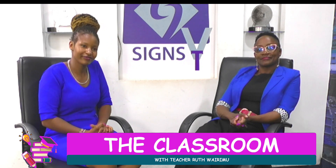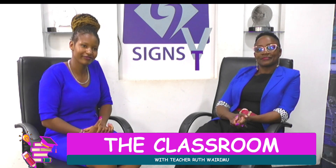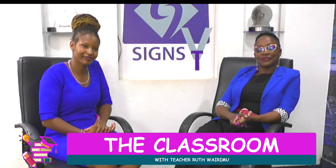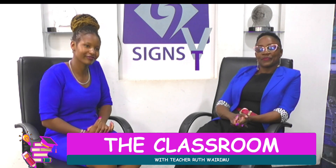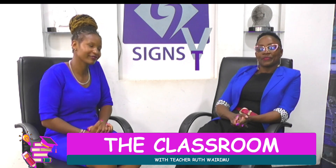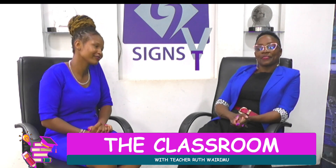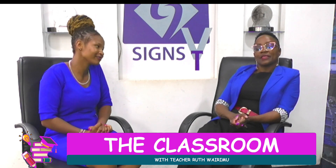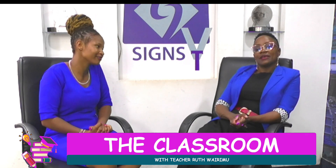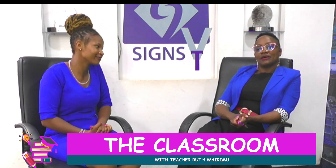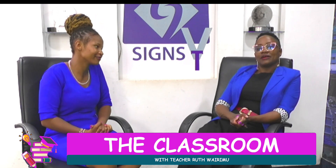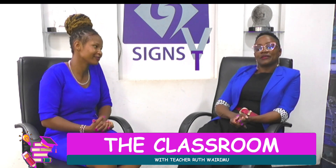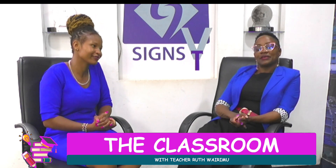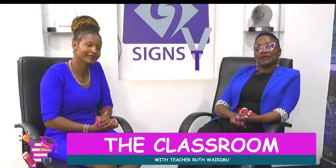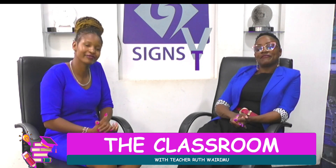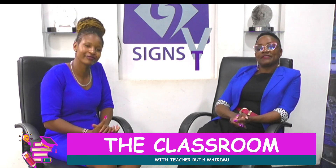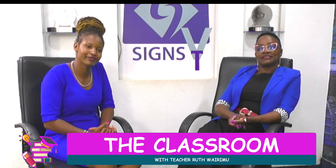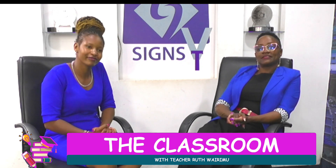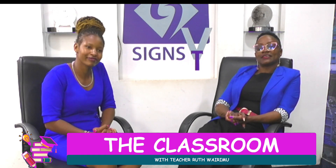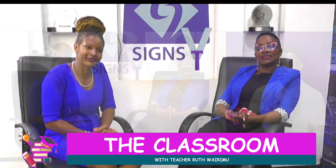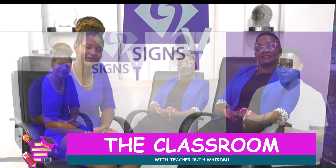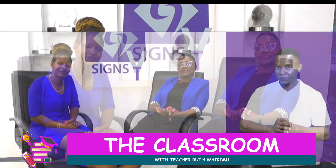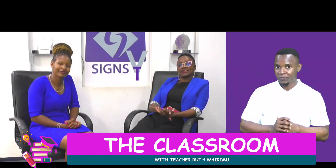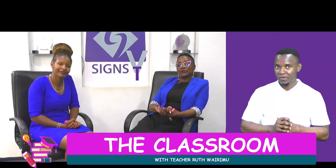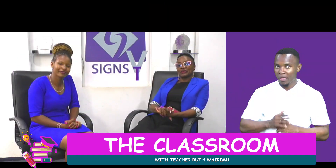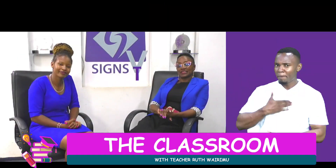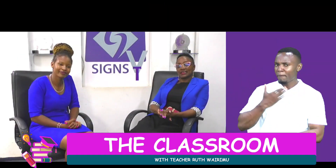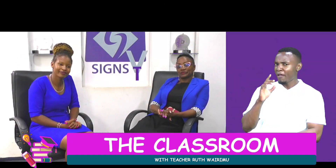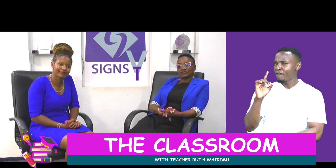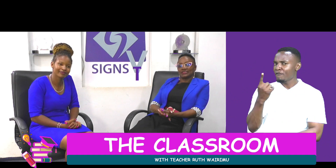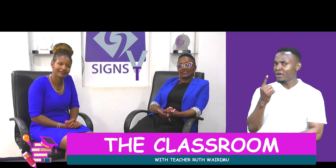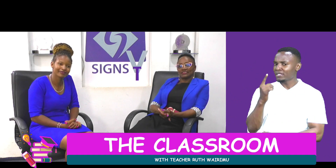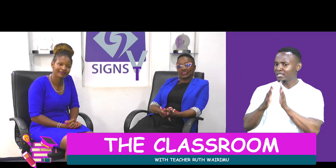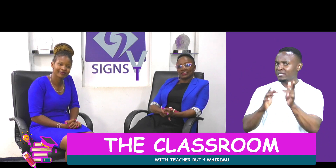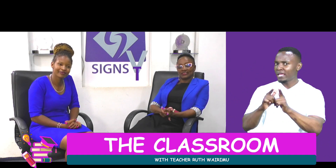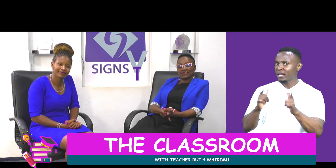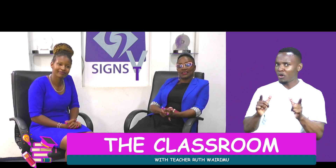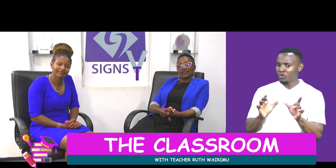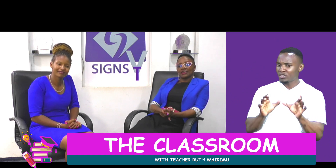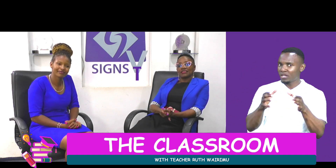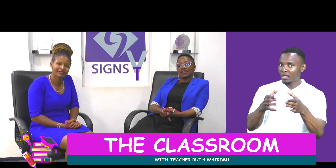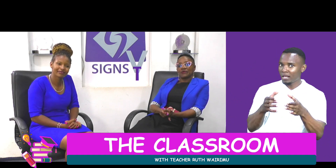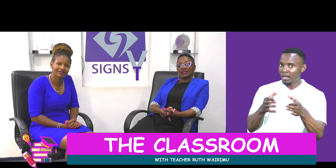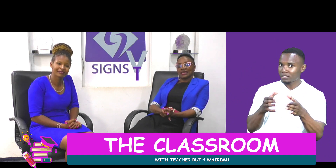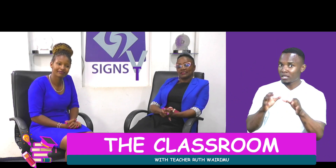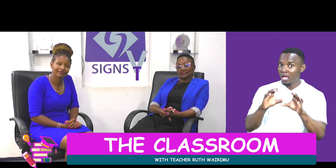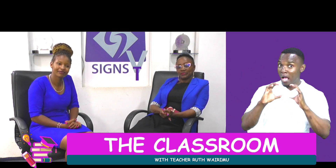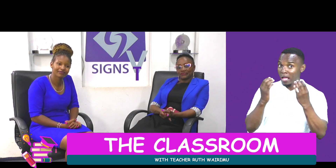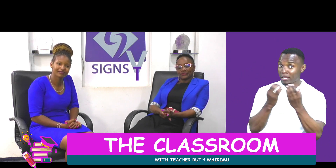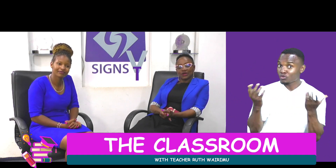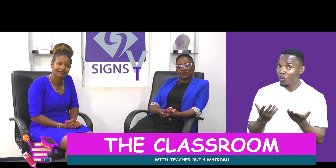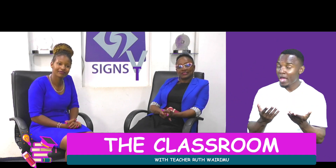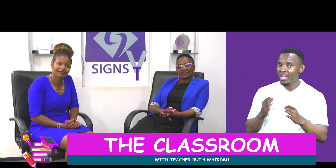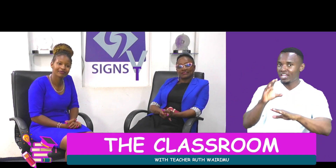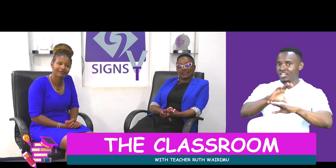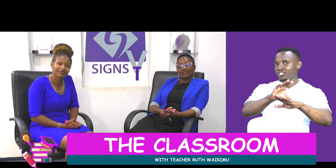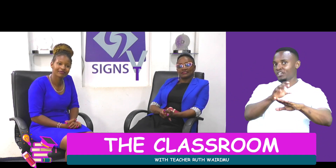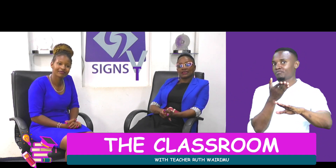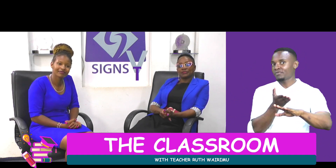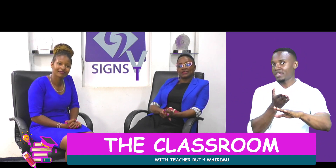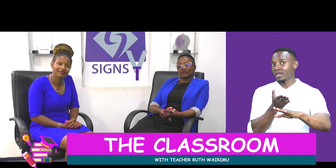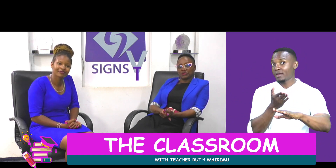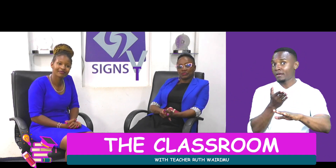language? Okay, my first sign language class was done in church. There, like I said before, our church